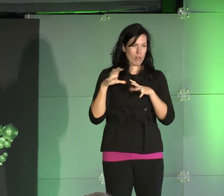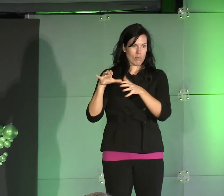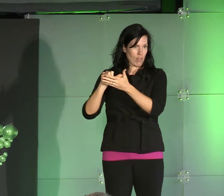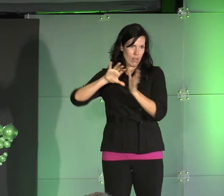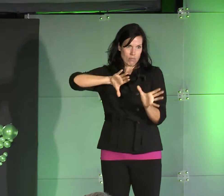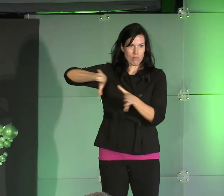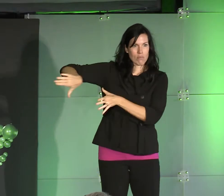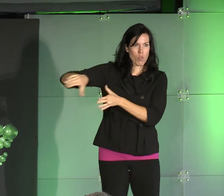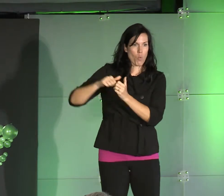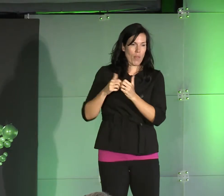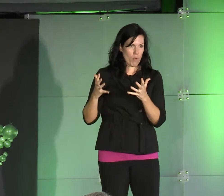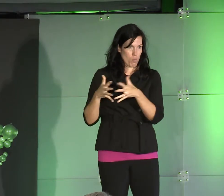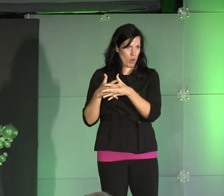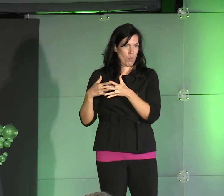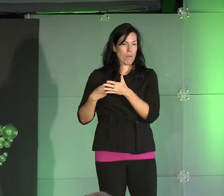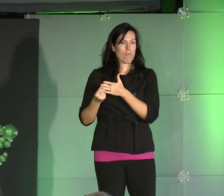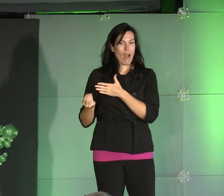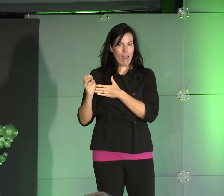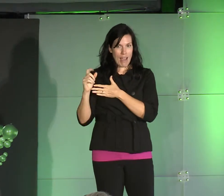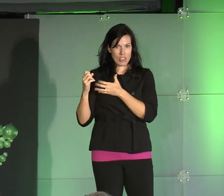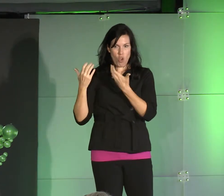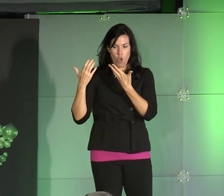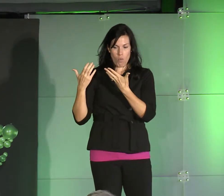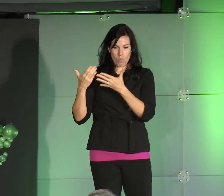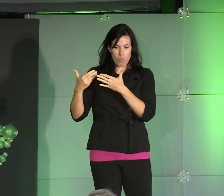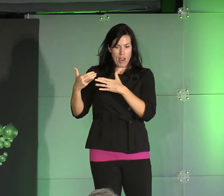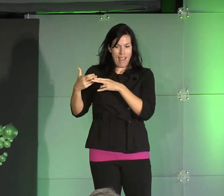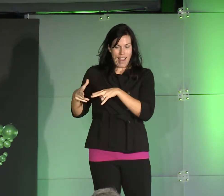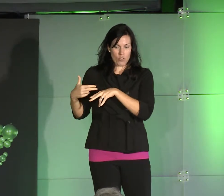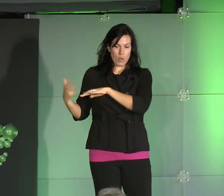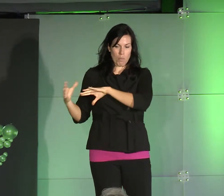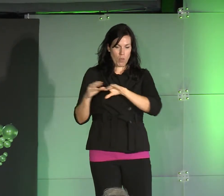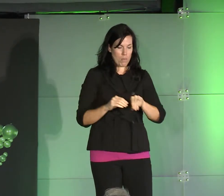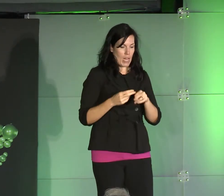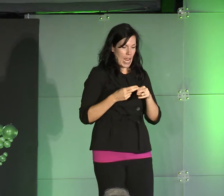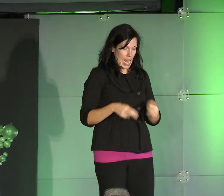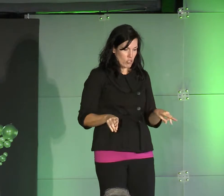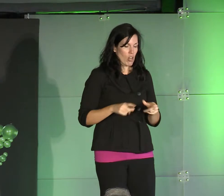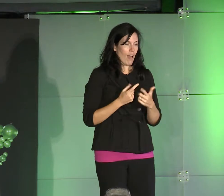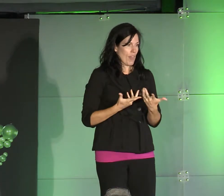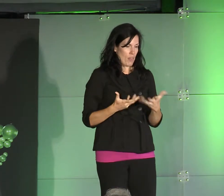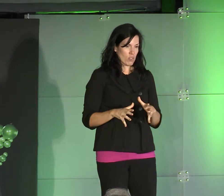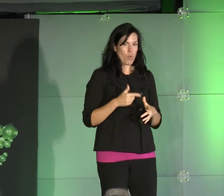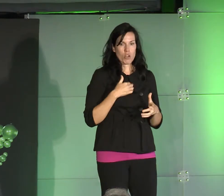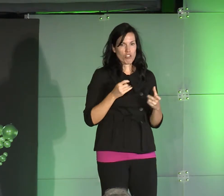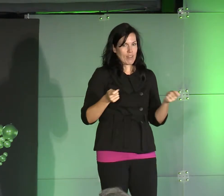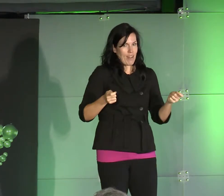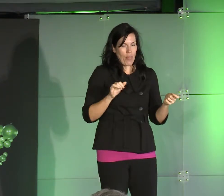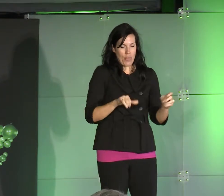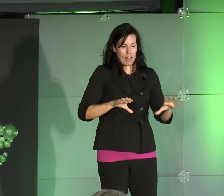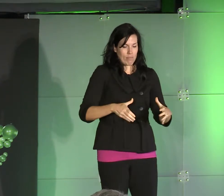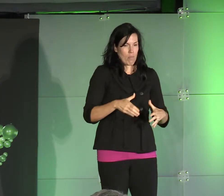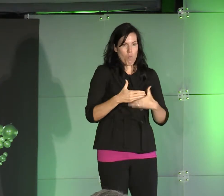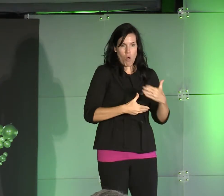don't even deal with the breeding. We buy our eggs pre-hatched. We put them in. They come out. then they're done. That we really want to handle just that isolated